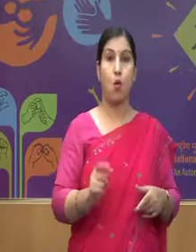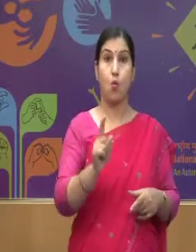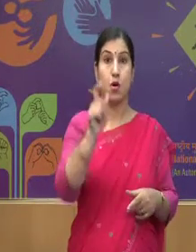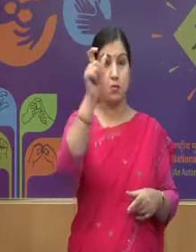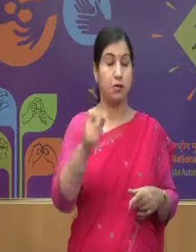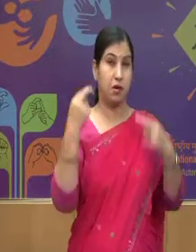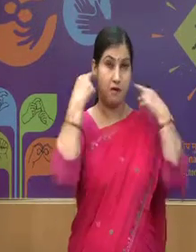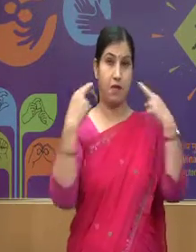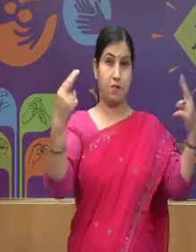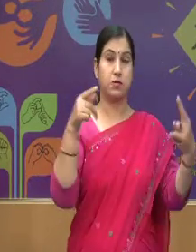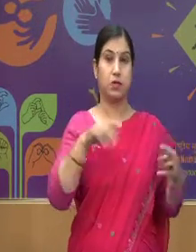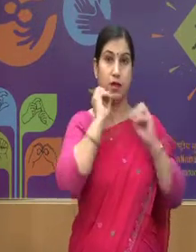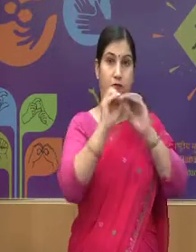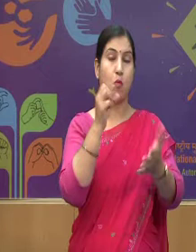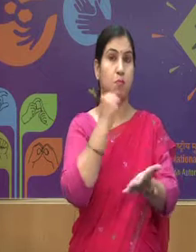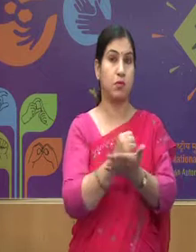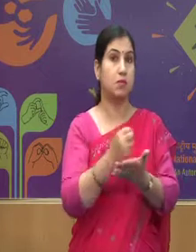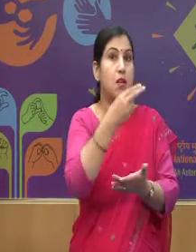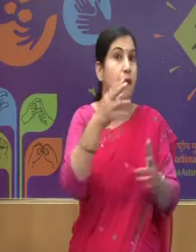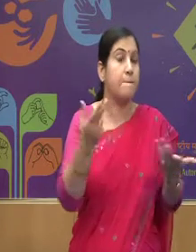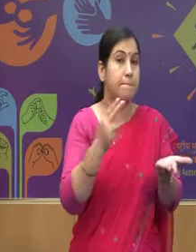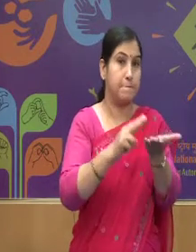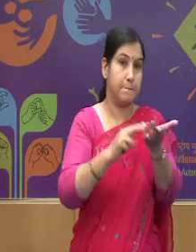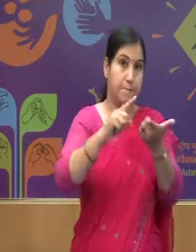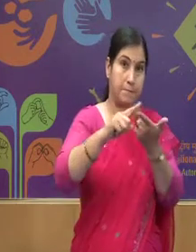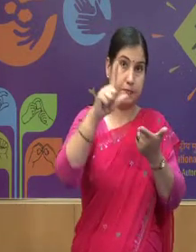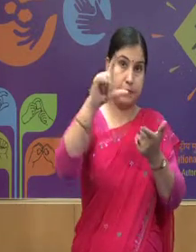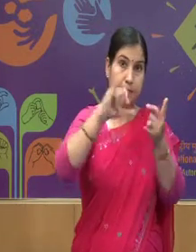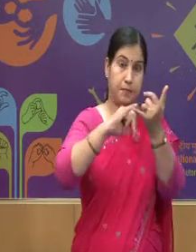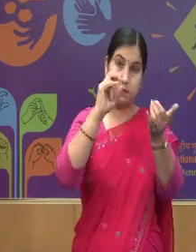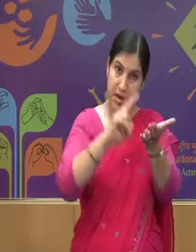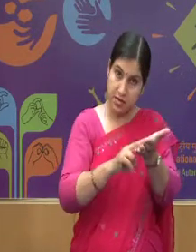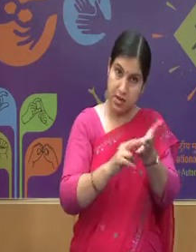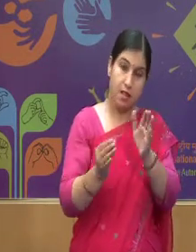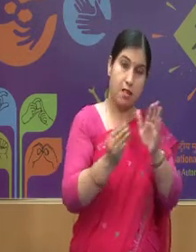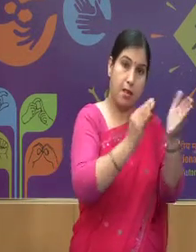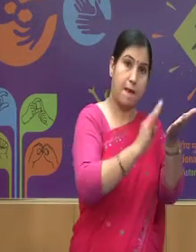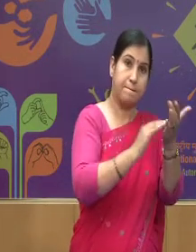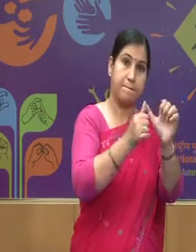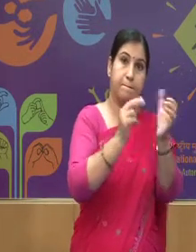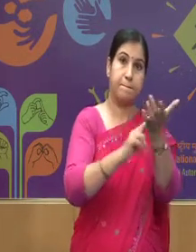Here it becomes necessary to mention the name of Nelson Mandela.